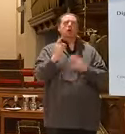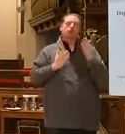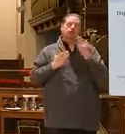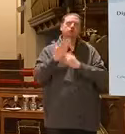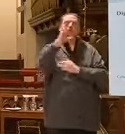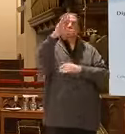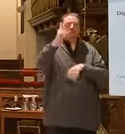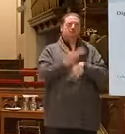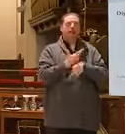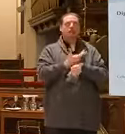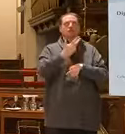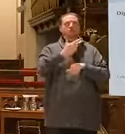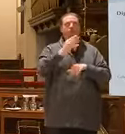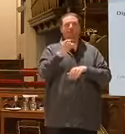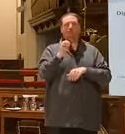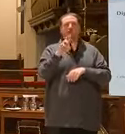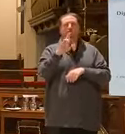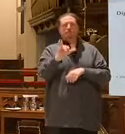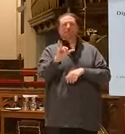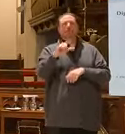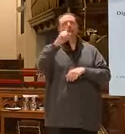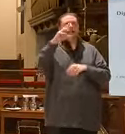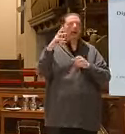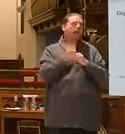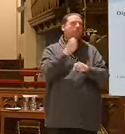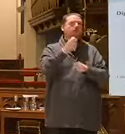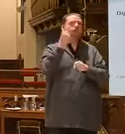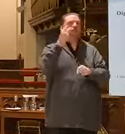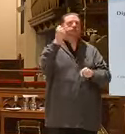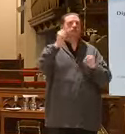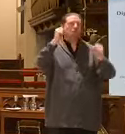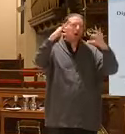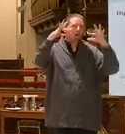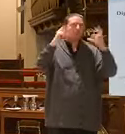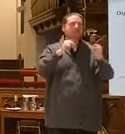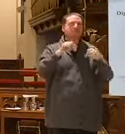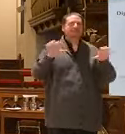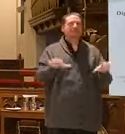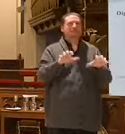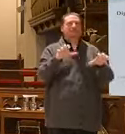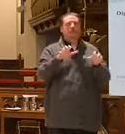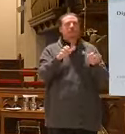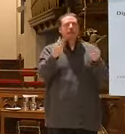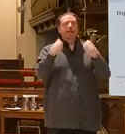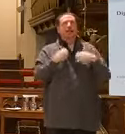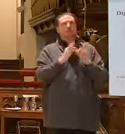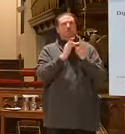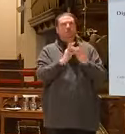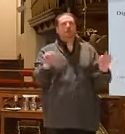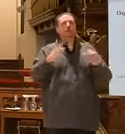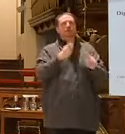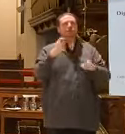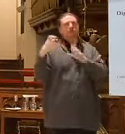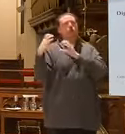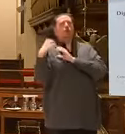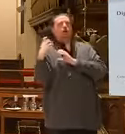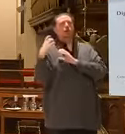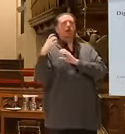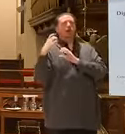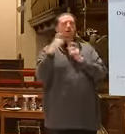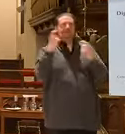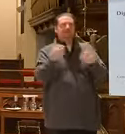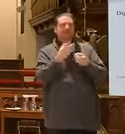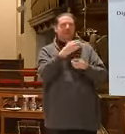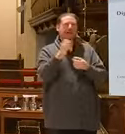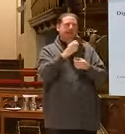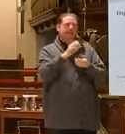paschal mystery, he accomplished the marvelous deeds by which he has freed us from the yoke of sin and death, summoning